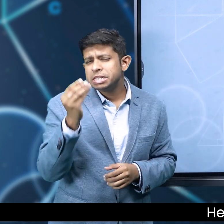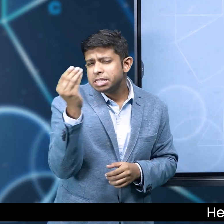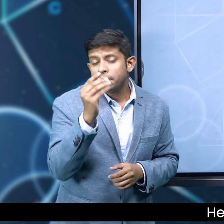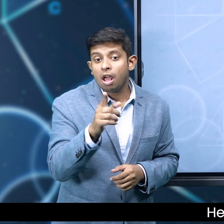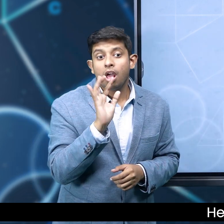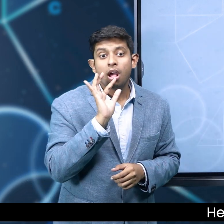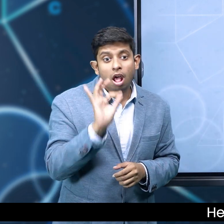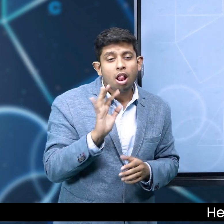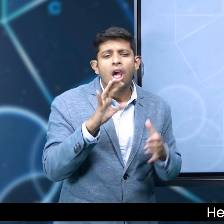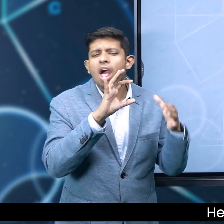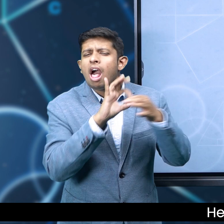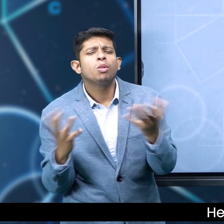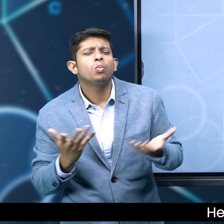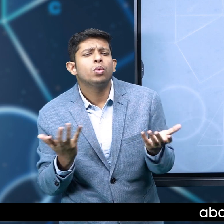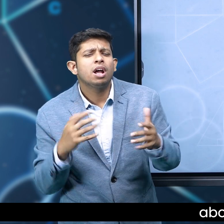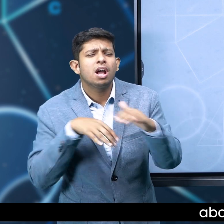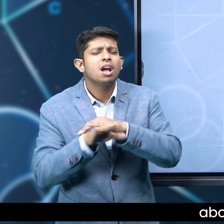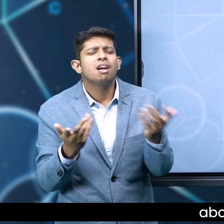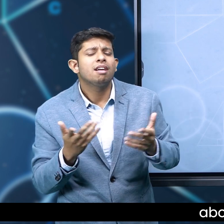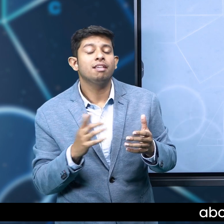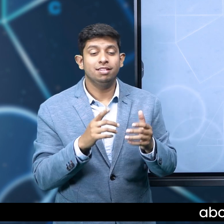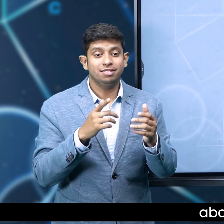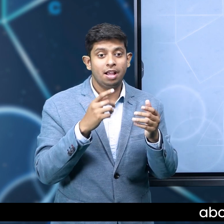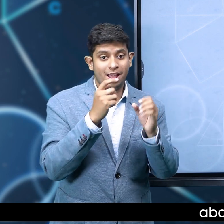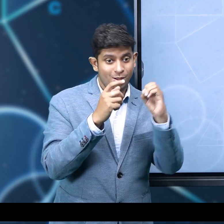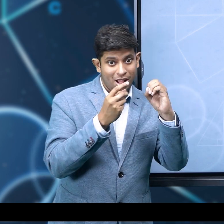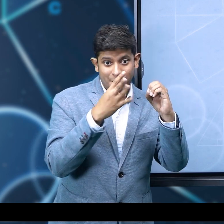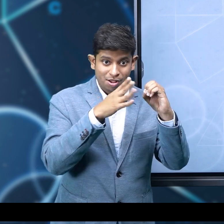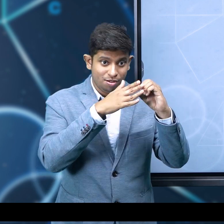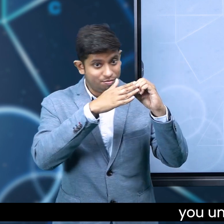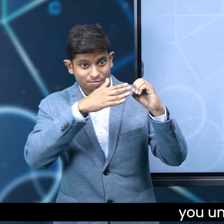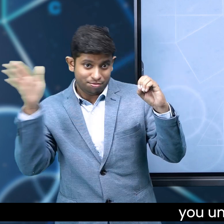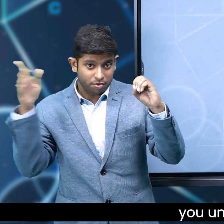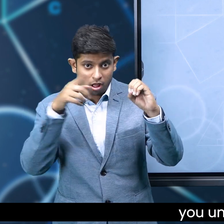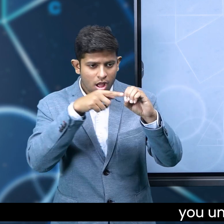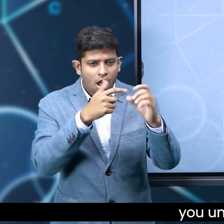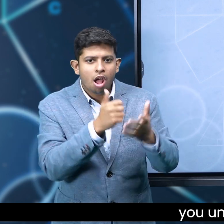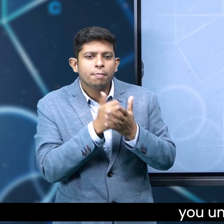Here are some facts about whole numbers, which will help you understand them better.